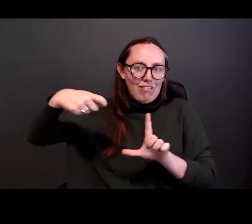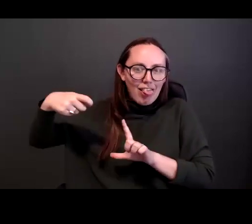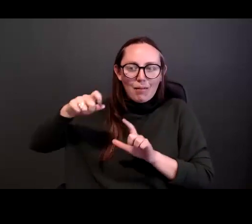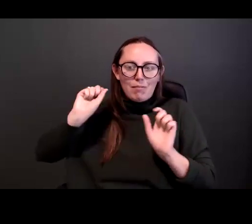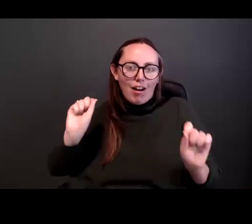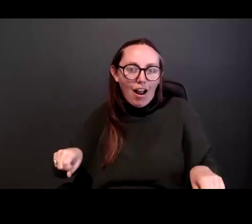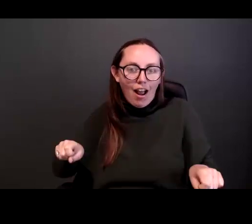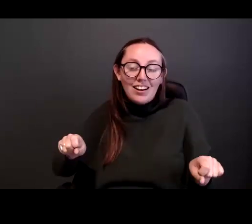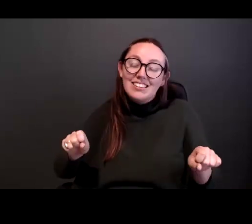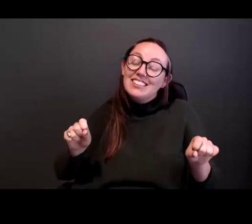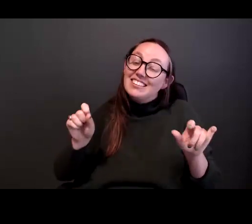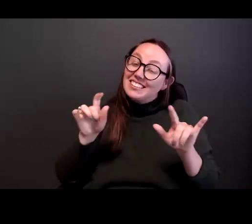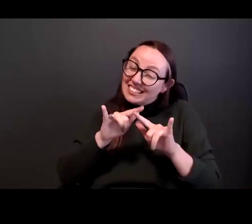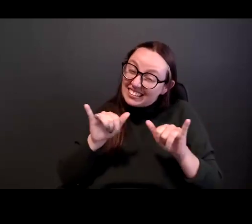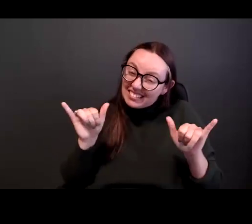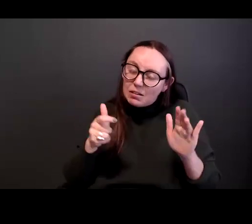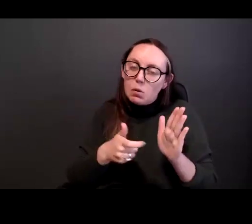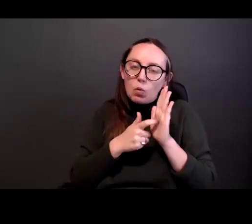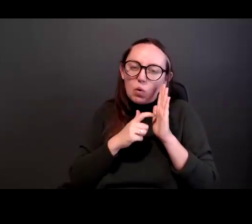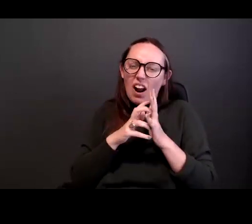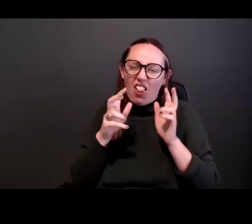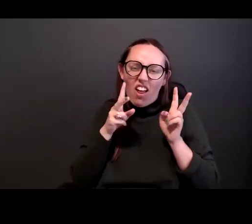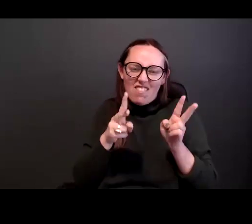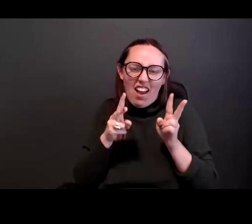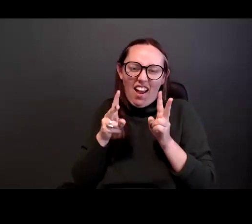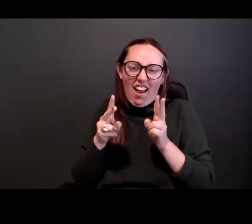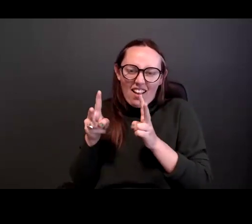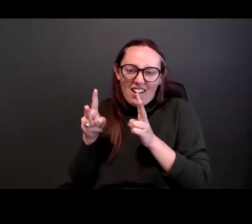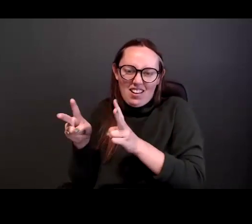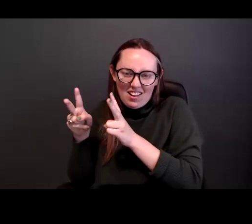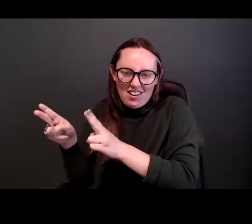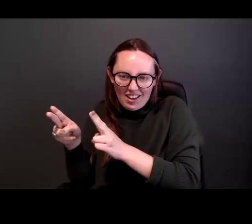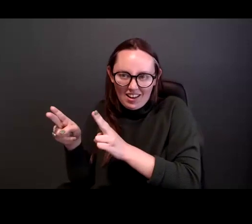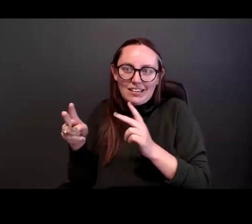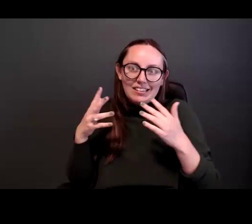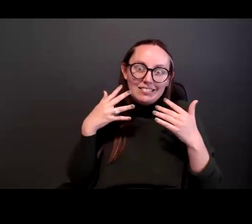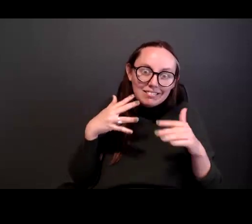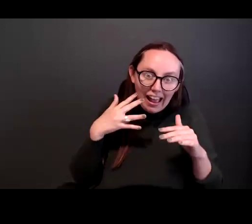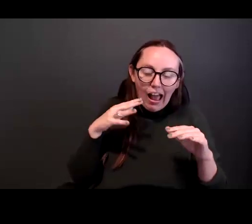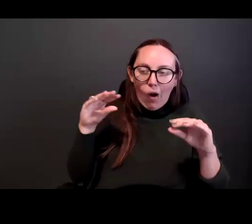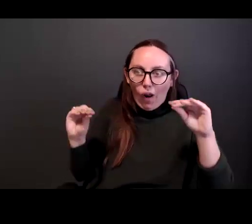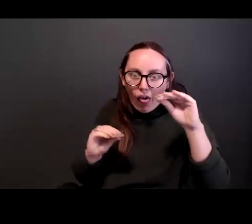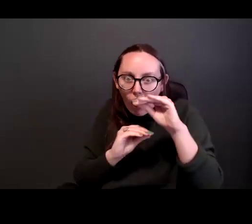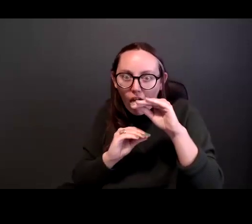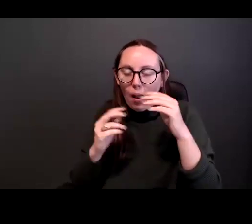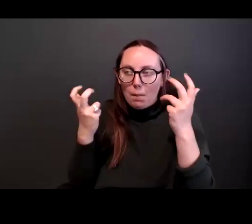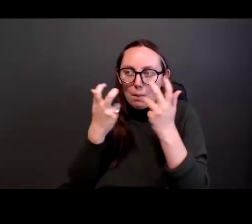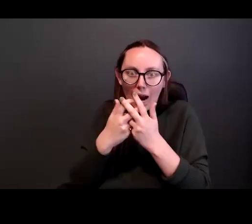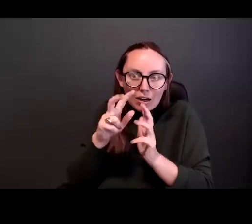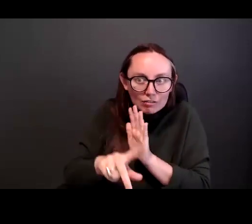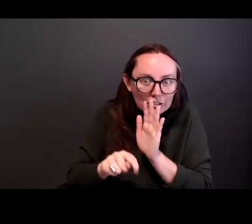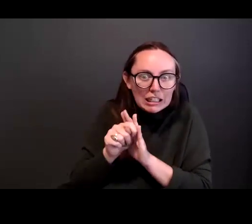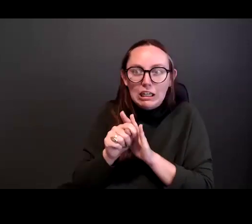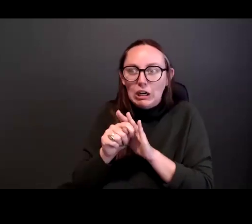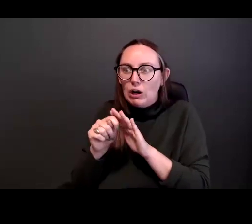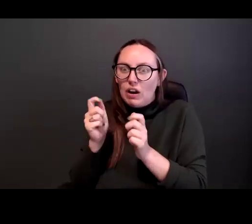of editing to make all the sound line up with the video, and to, you know, there's a lot of drama there. So an easy way you could do